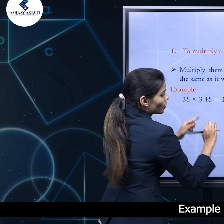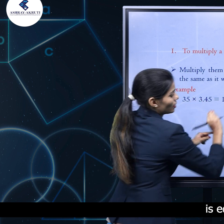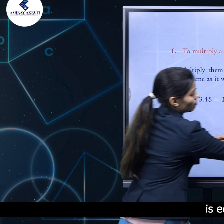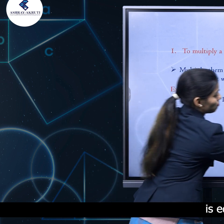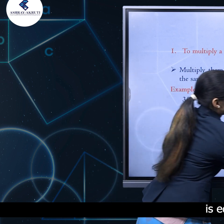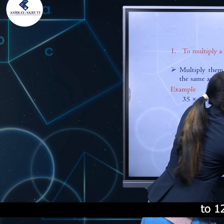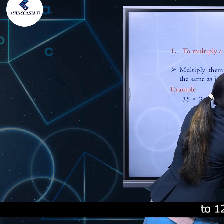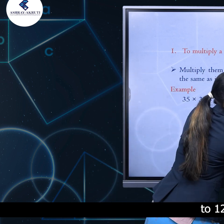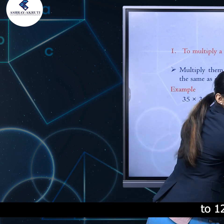is equal to